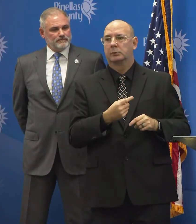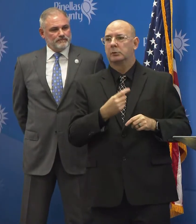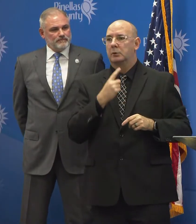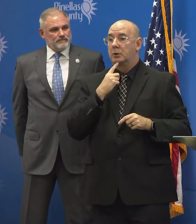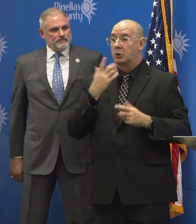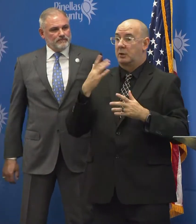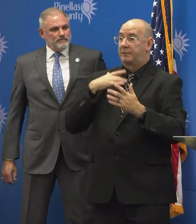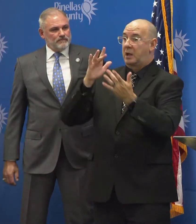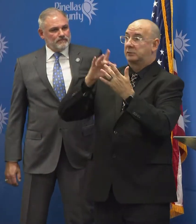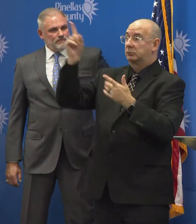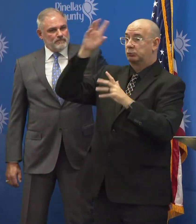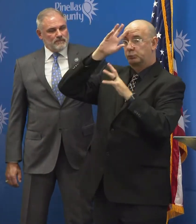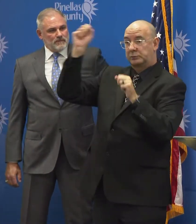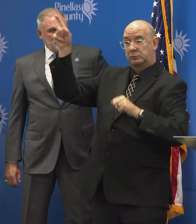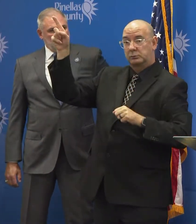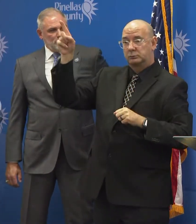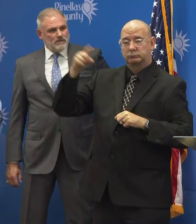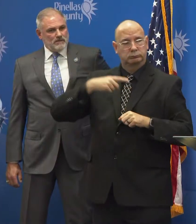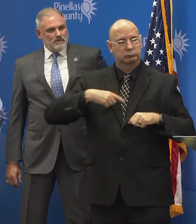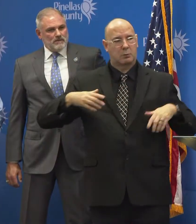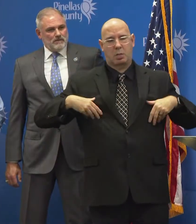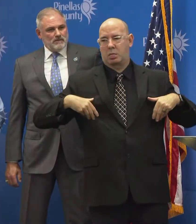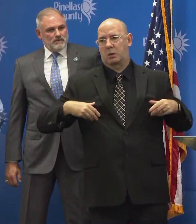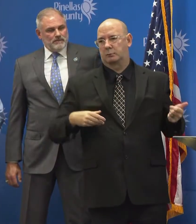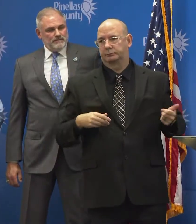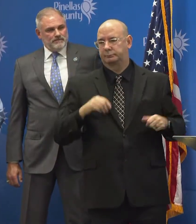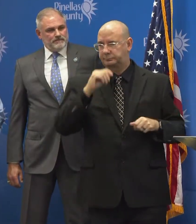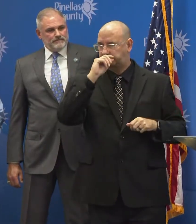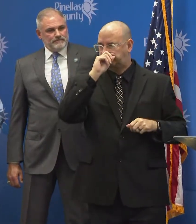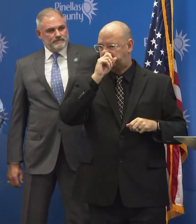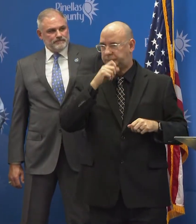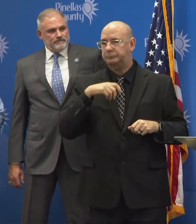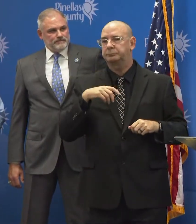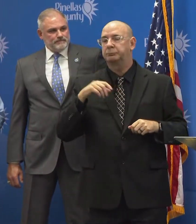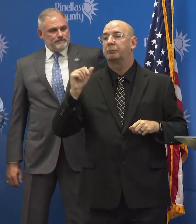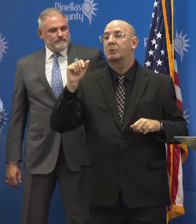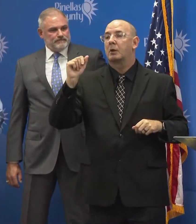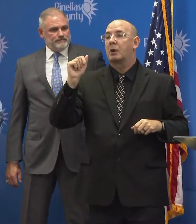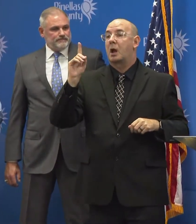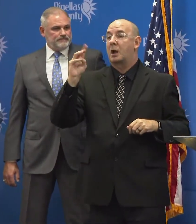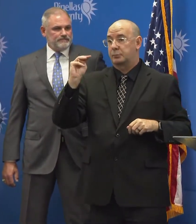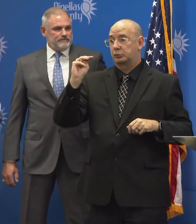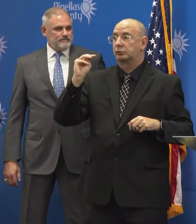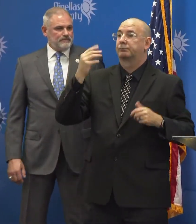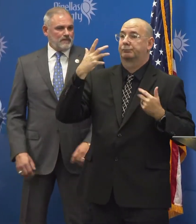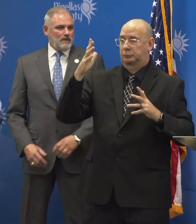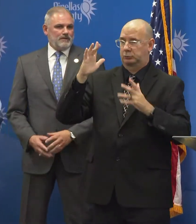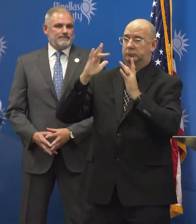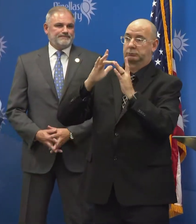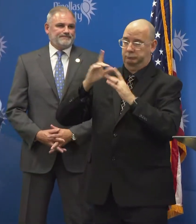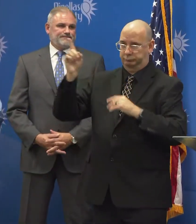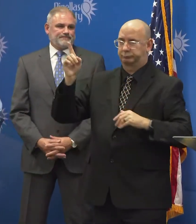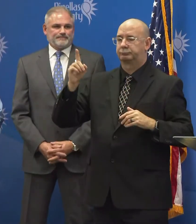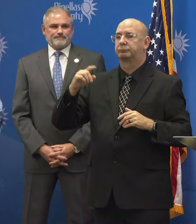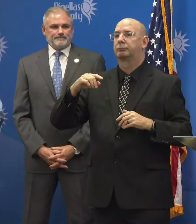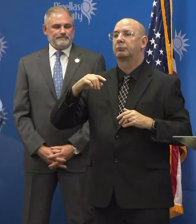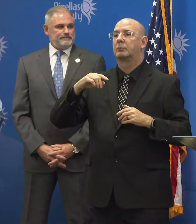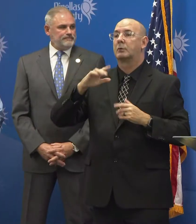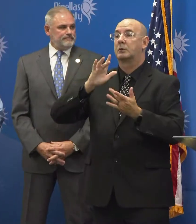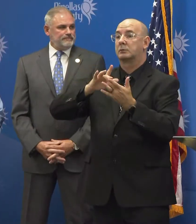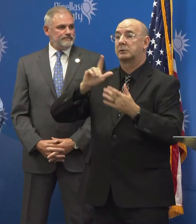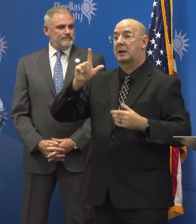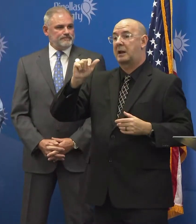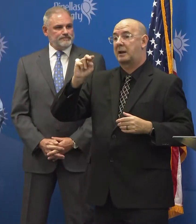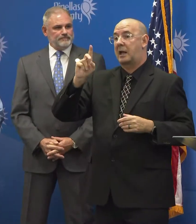I have not. I've spoken with Administrator Criswell. They approved our pre-landfall declaration, which we're thankful for. We also